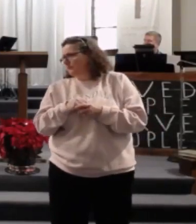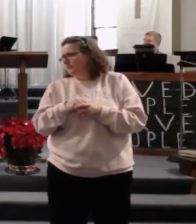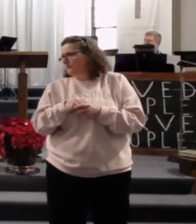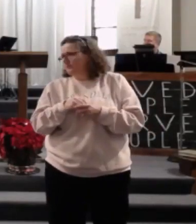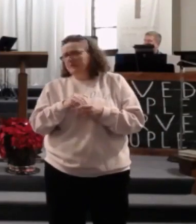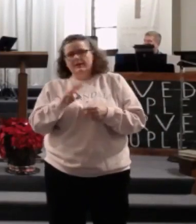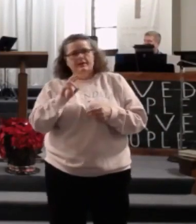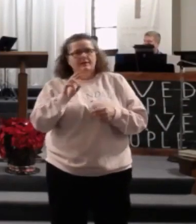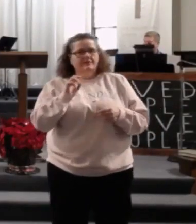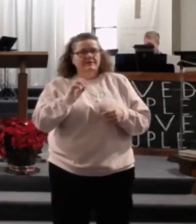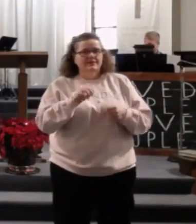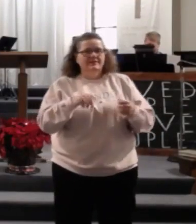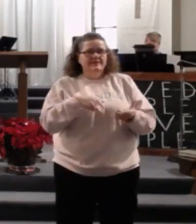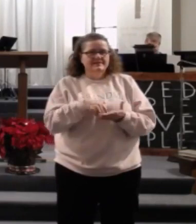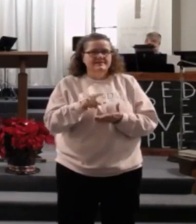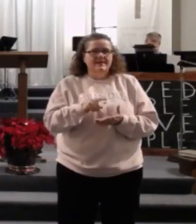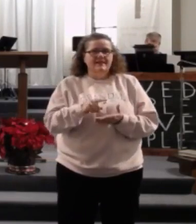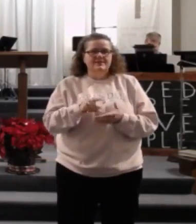We're not gonna.